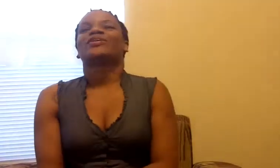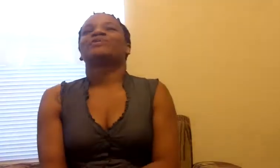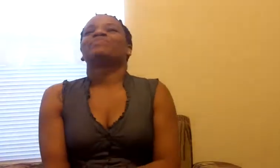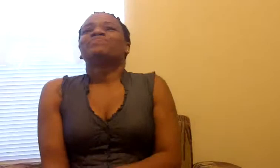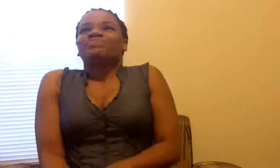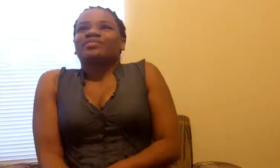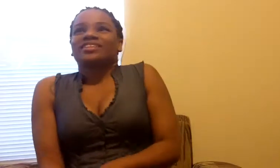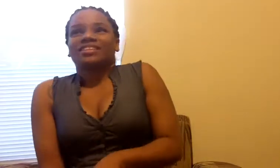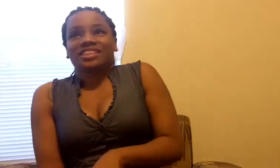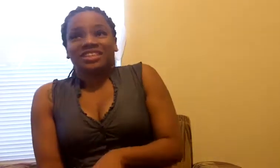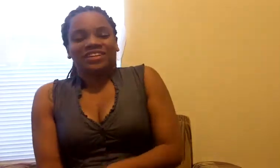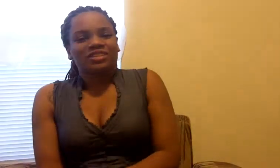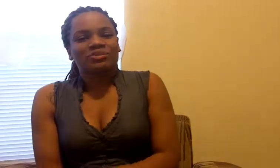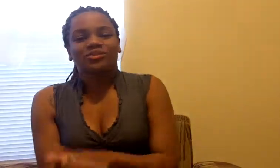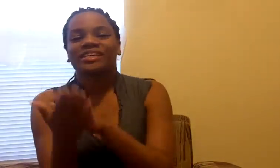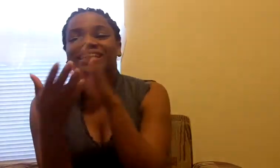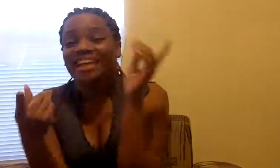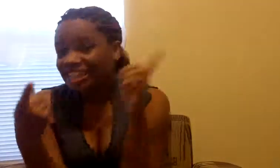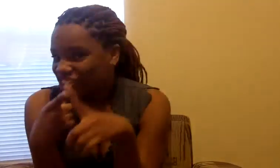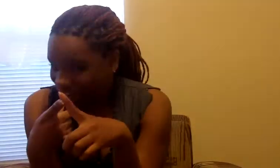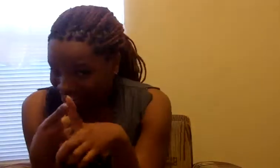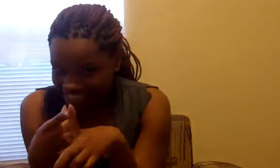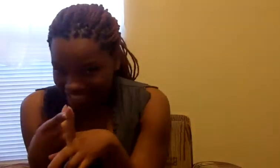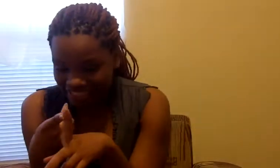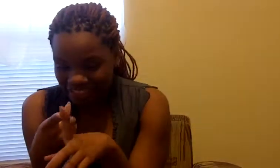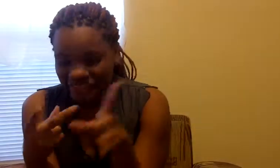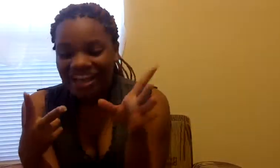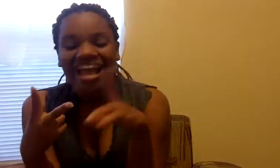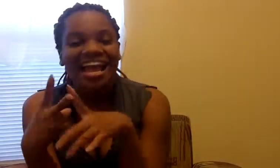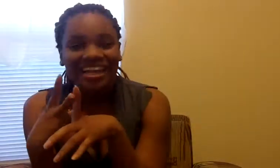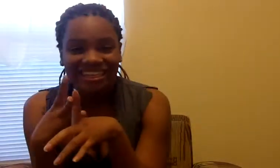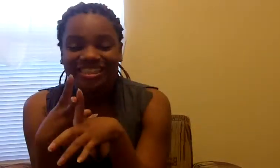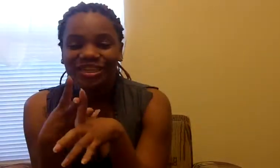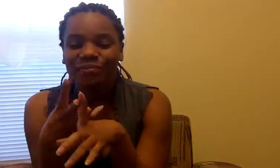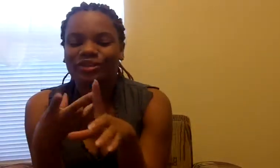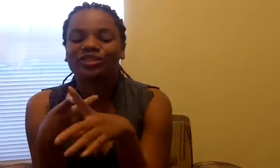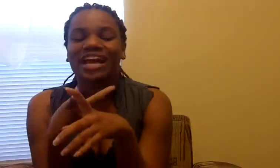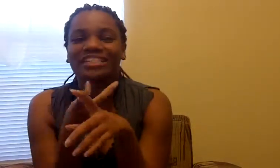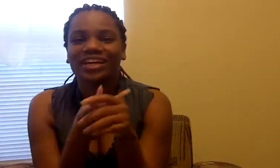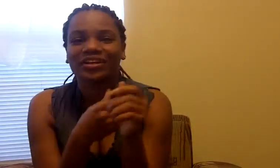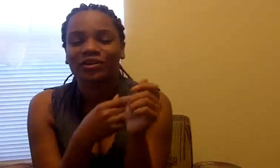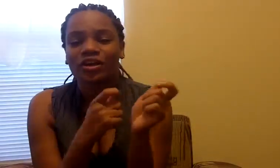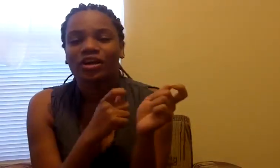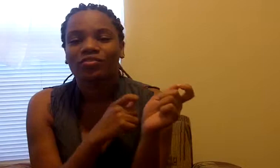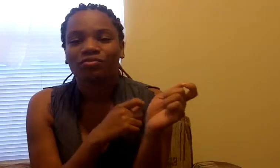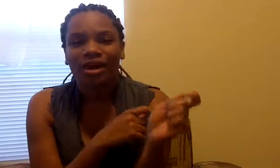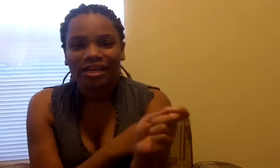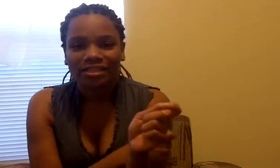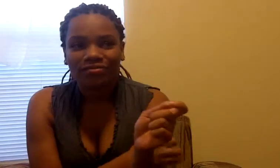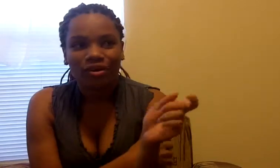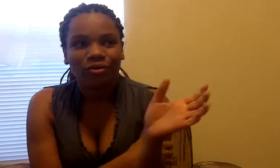so the difference between a translator and an interpreter, translator writes